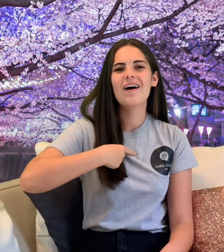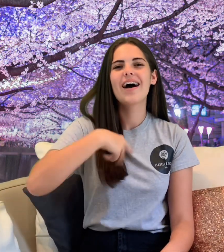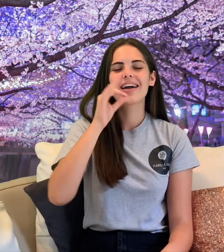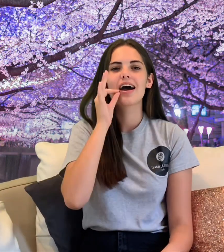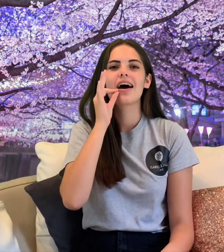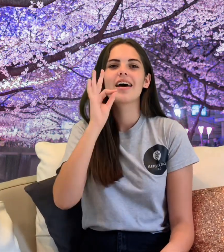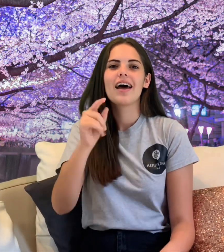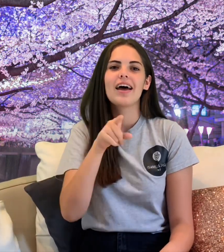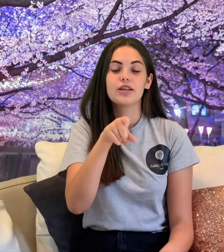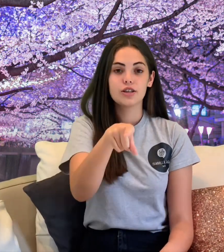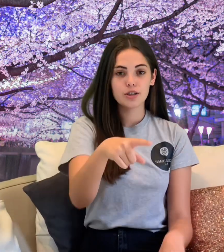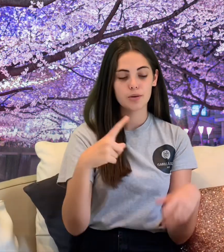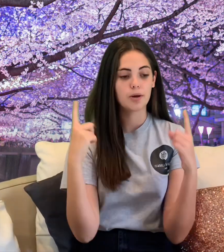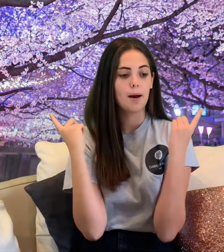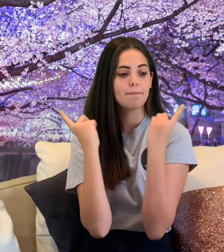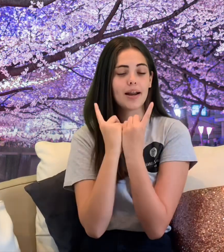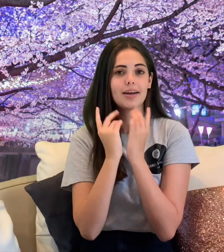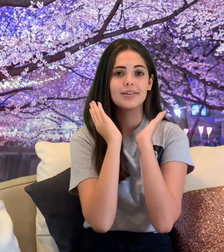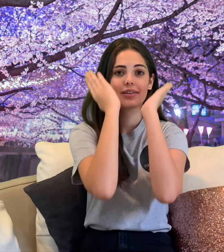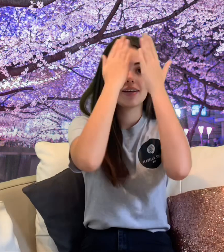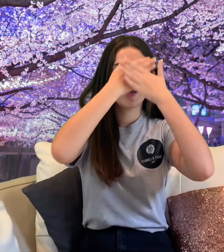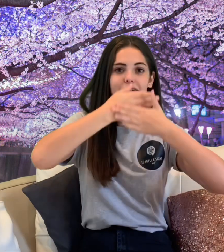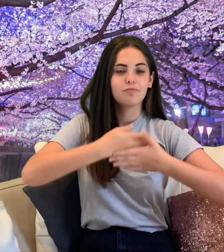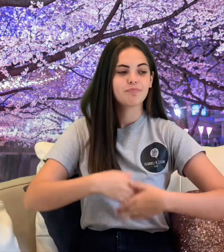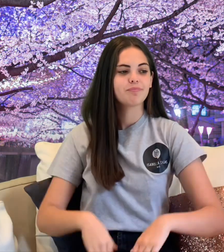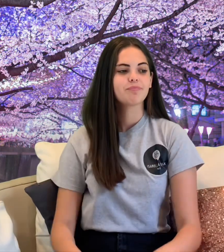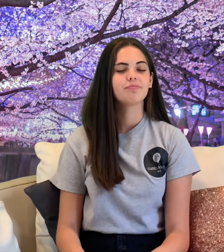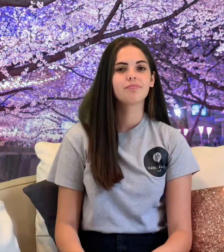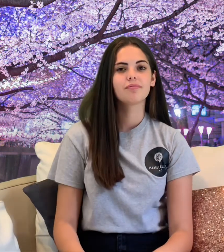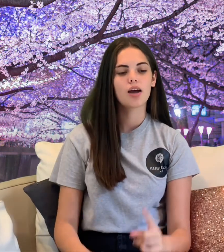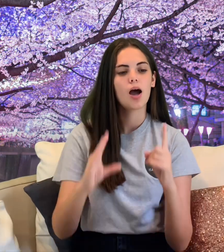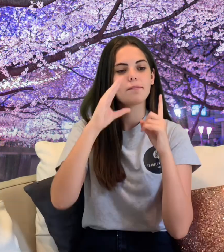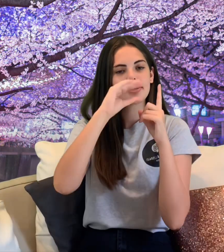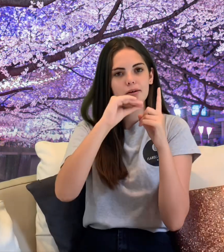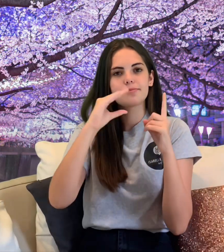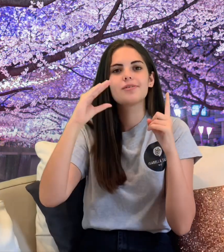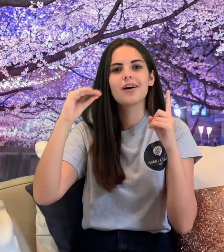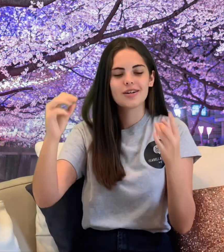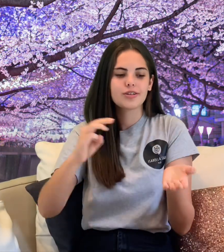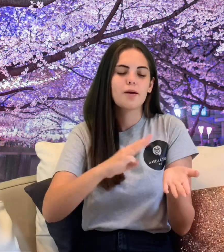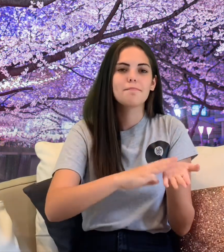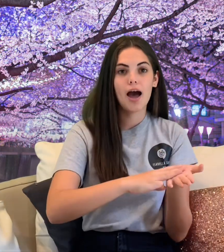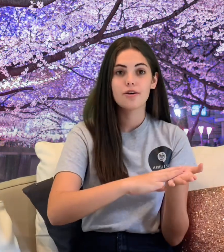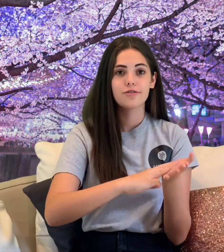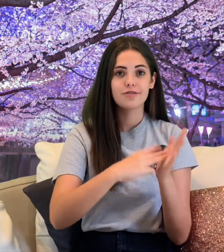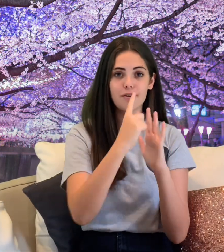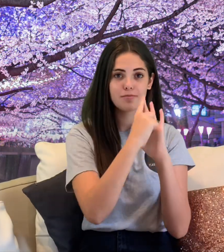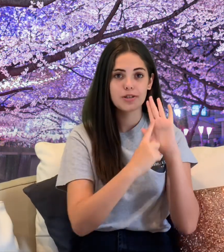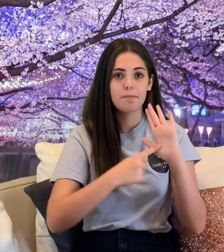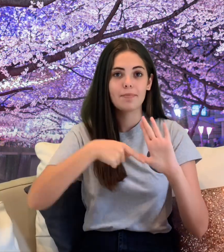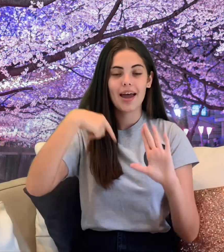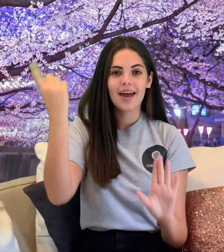I gotta ask, do you got plans to make? I'm a couple hundred miles from